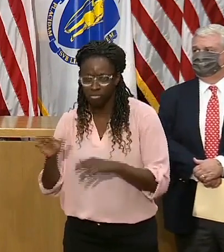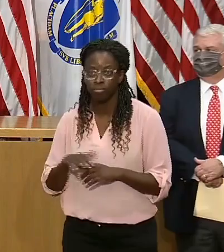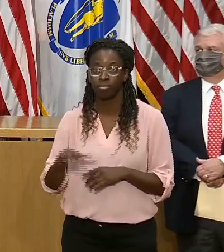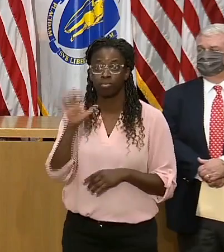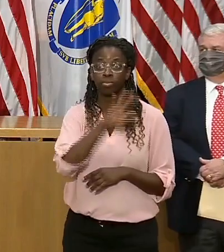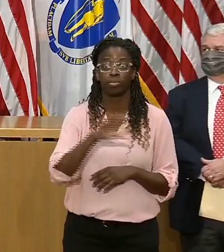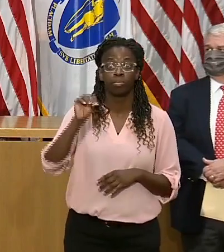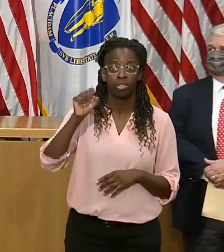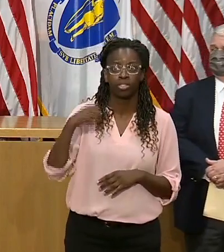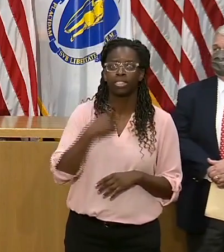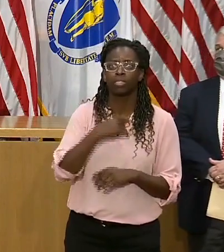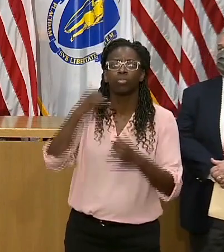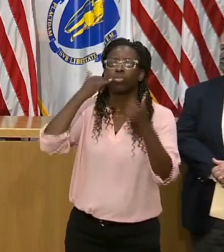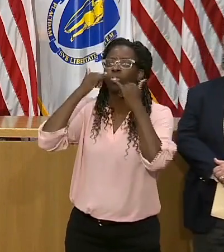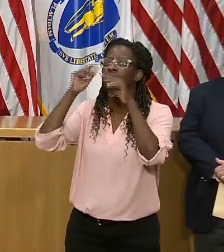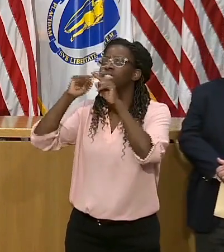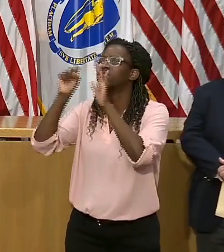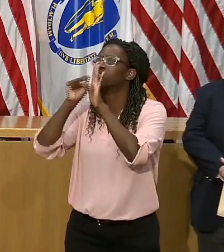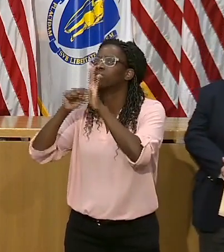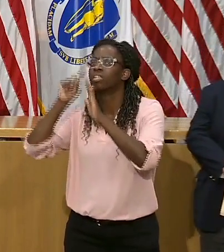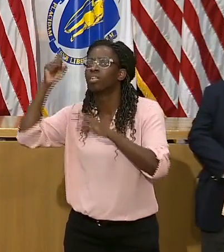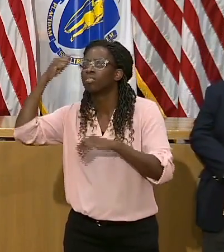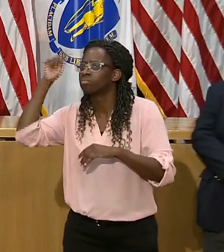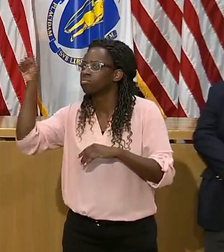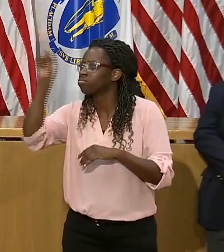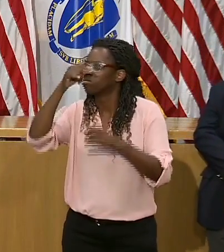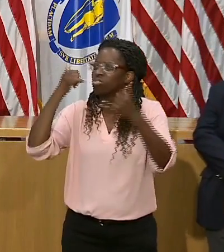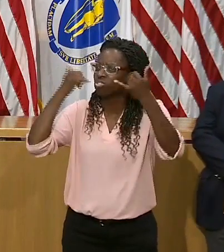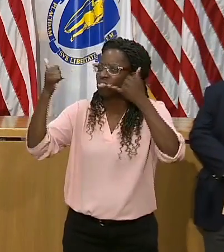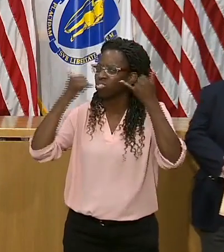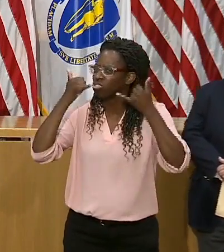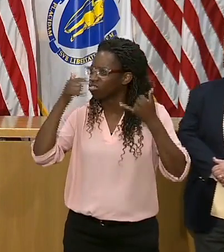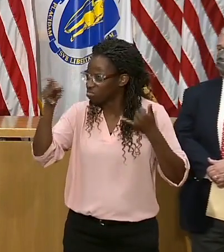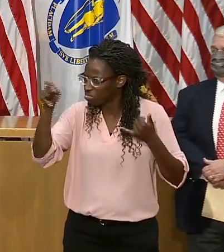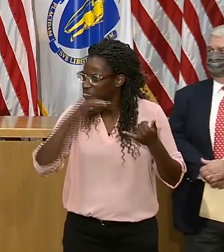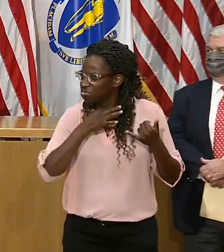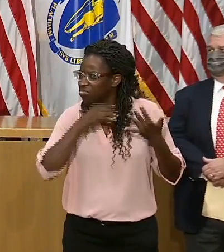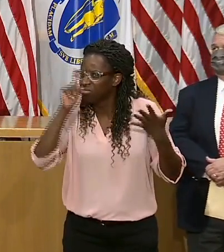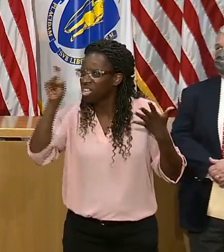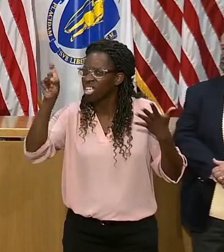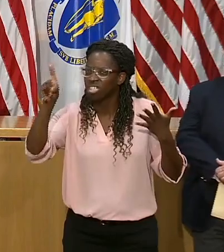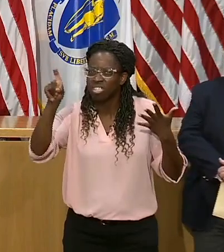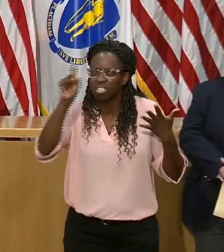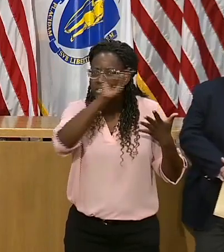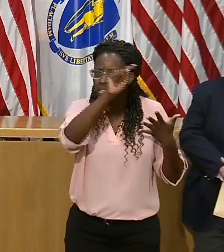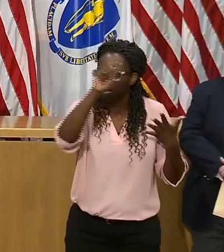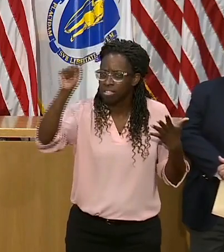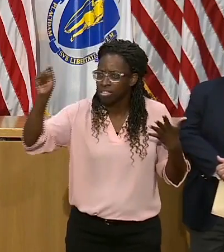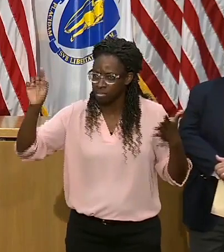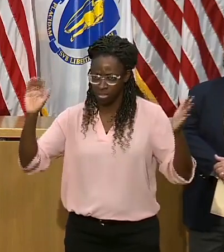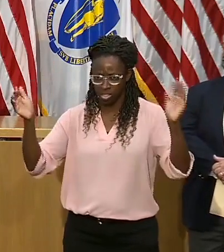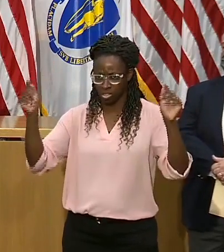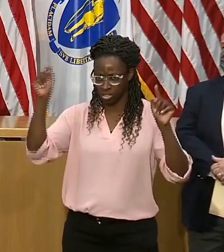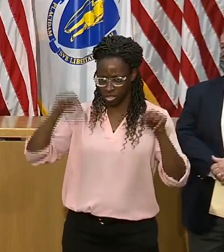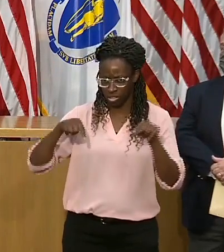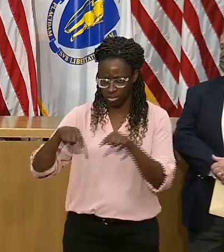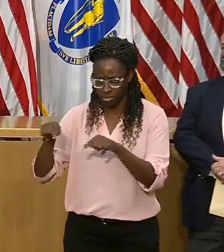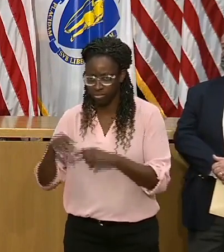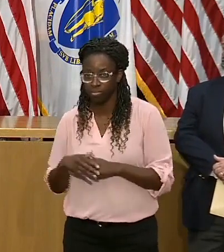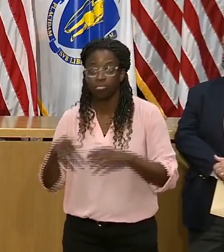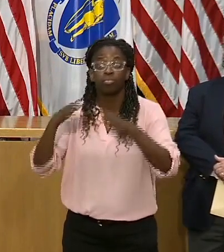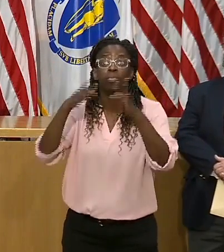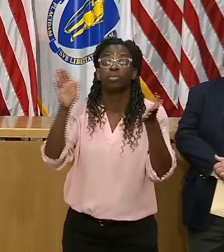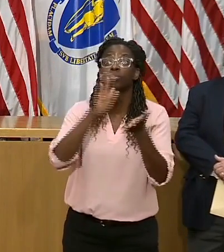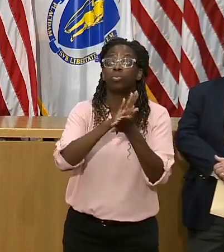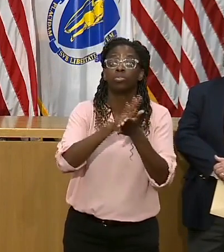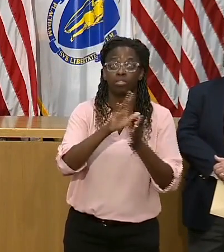regular basis. People are not finding schools, K through 12 schools, to be a big issue with respect to spread. And